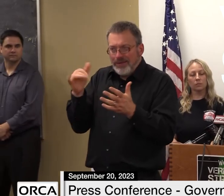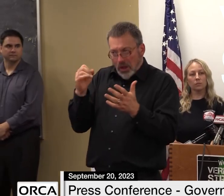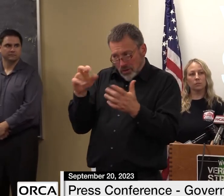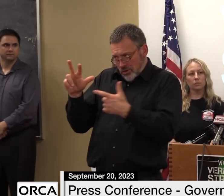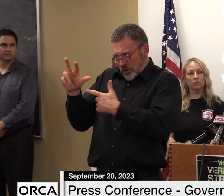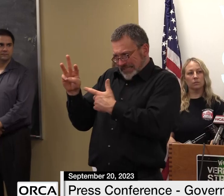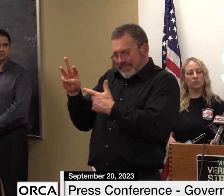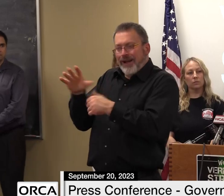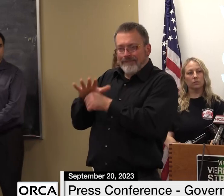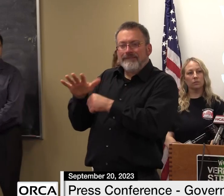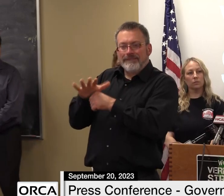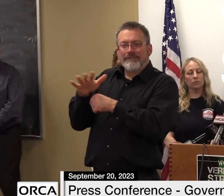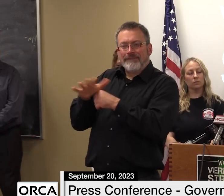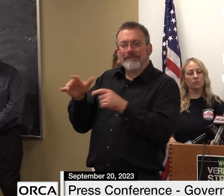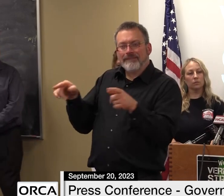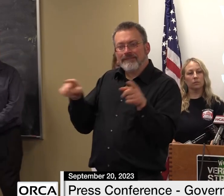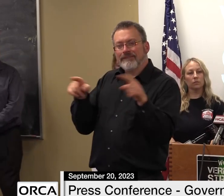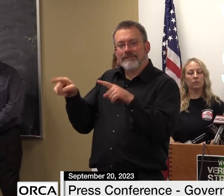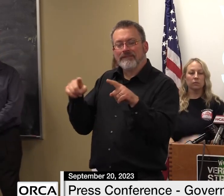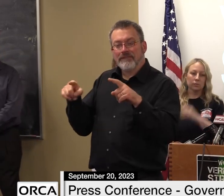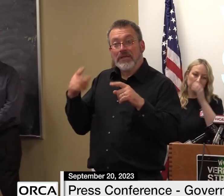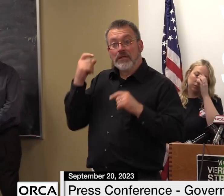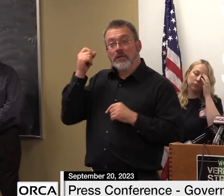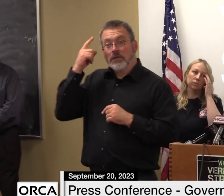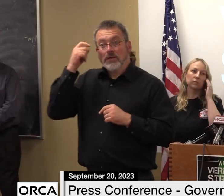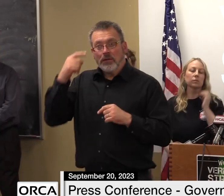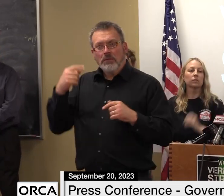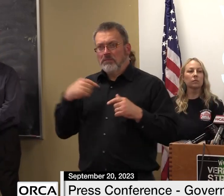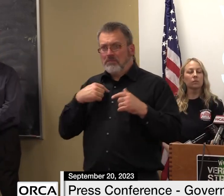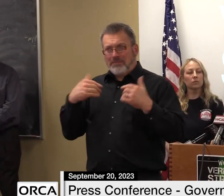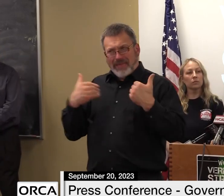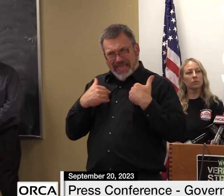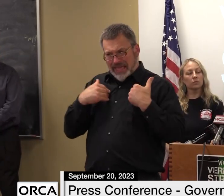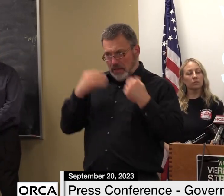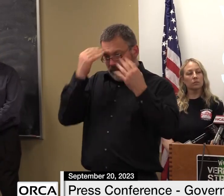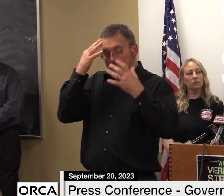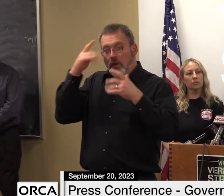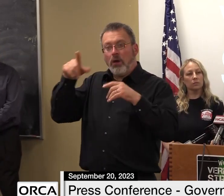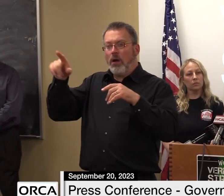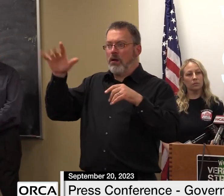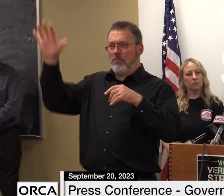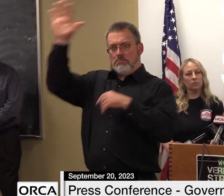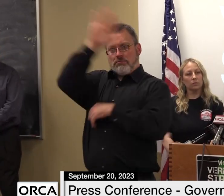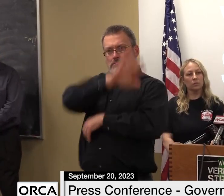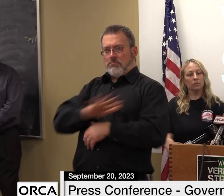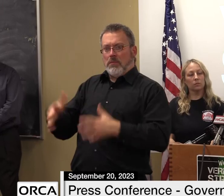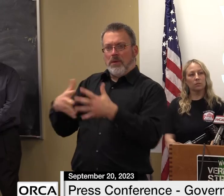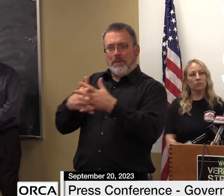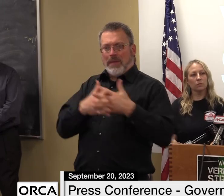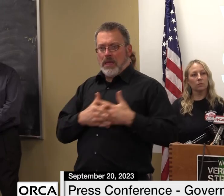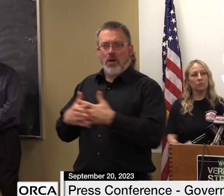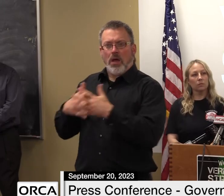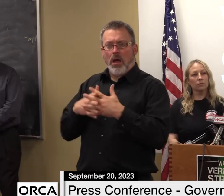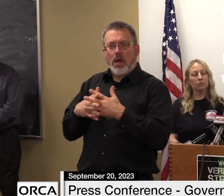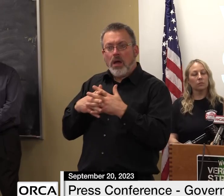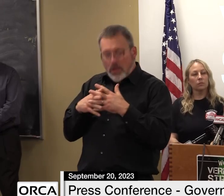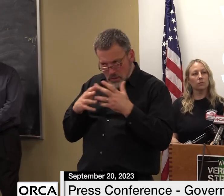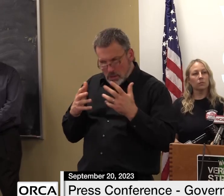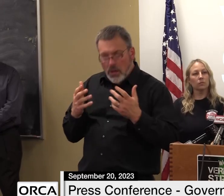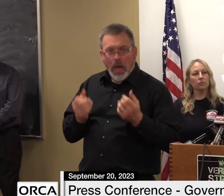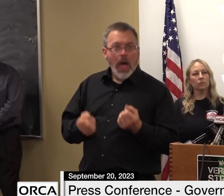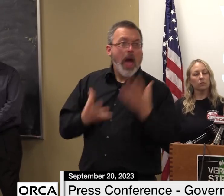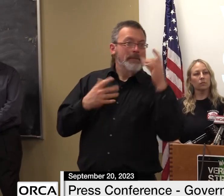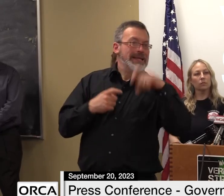But we do have a lot of data across the country on what we start with and what we end with. And typically you start with a